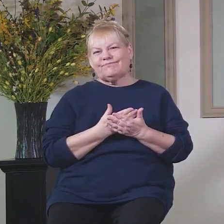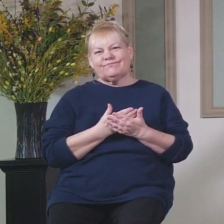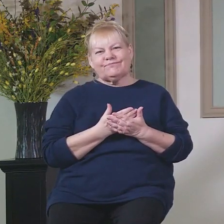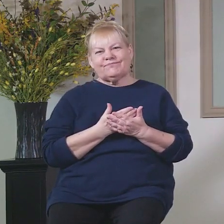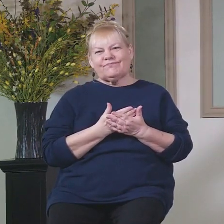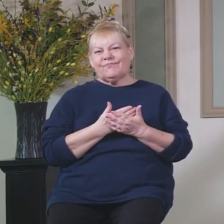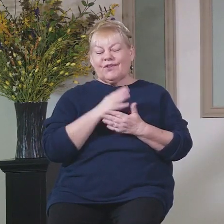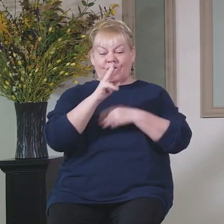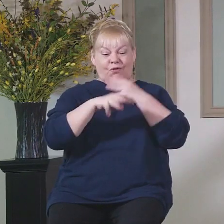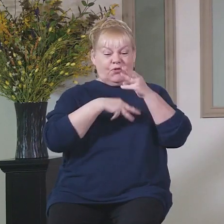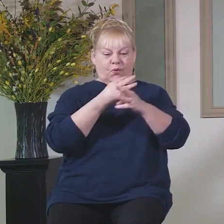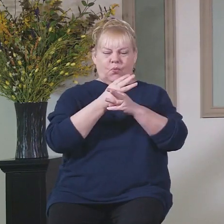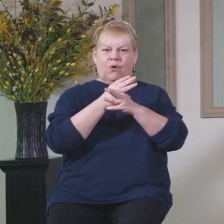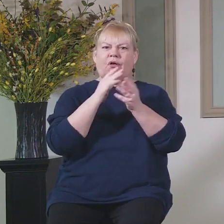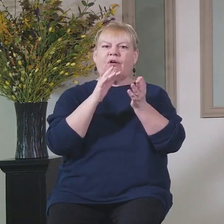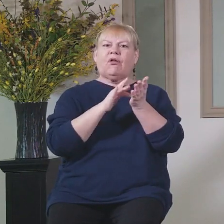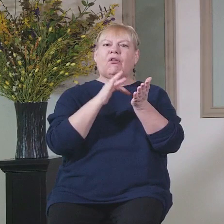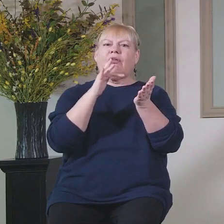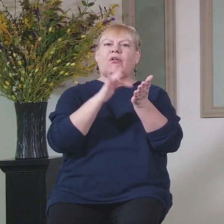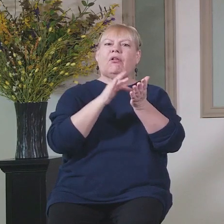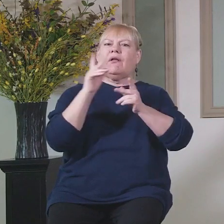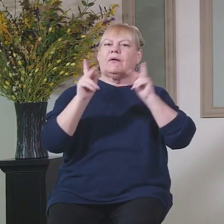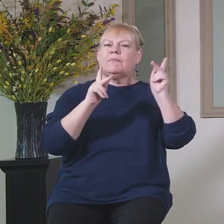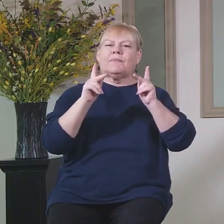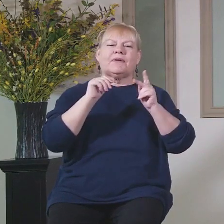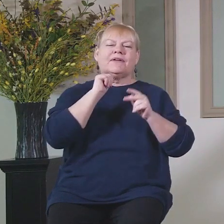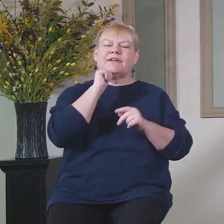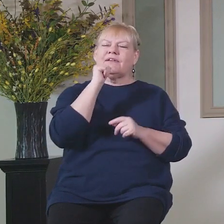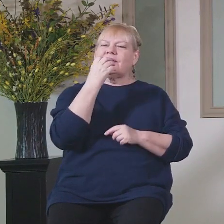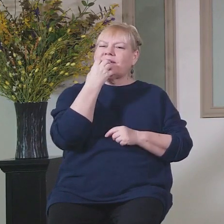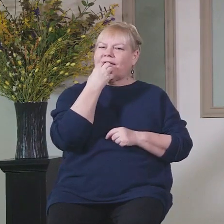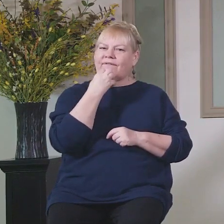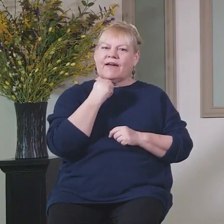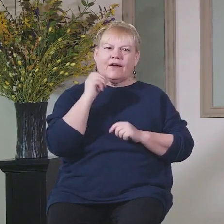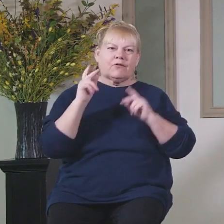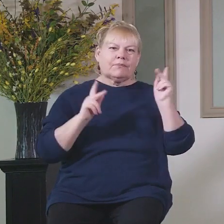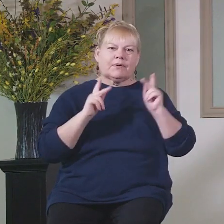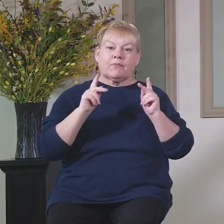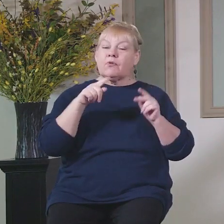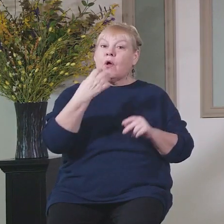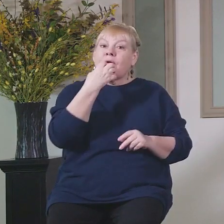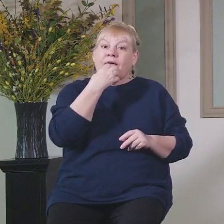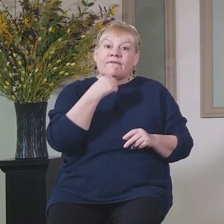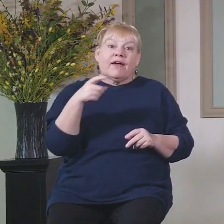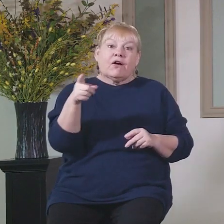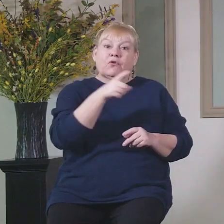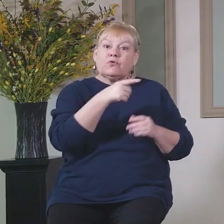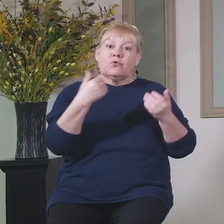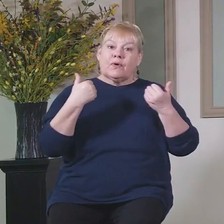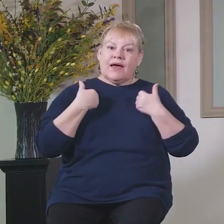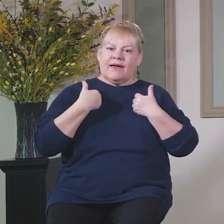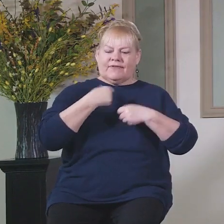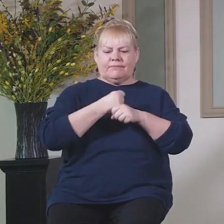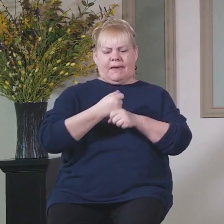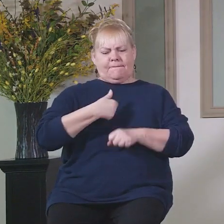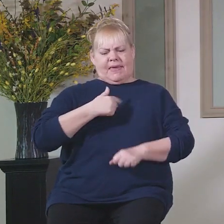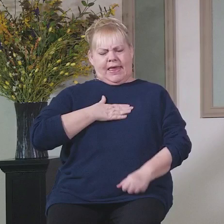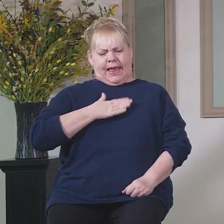system of the world uses people, doesn't value people. The only value you have is making me